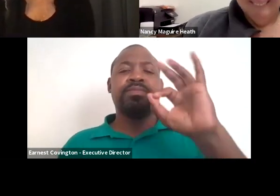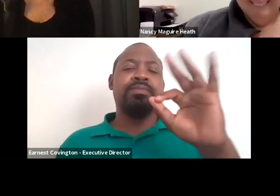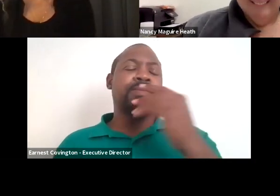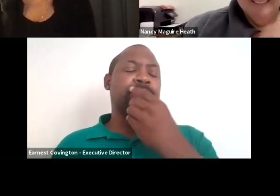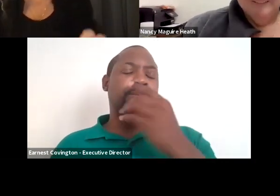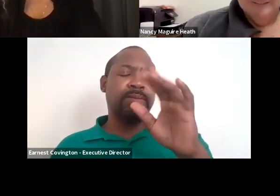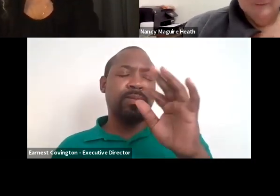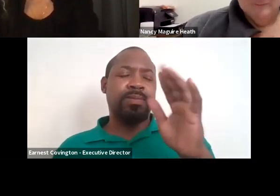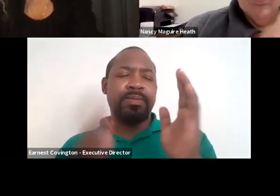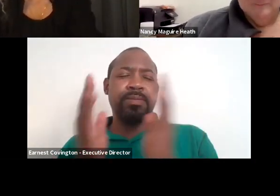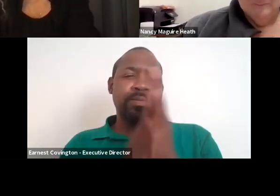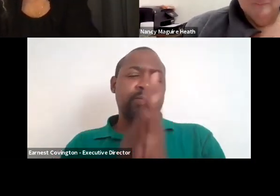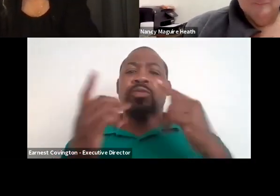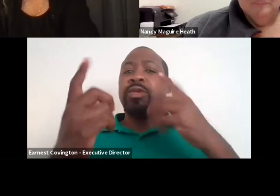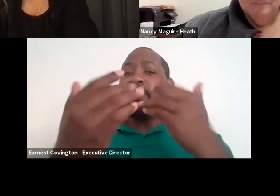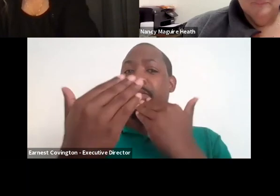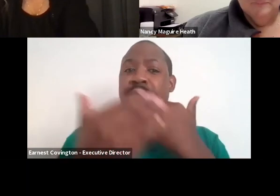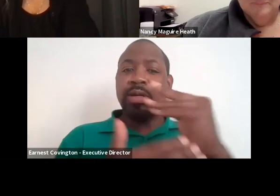Okay, great. So